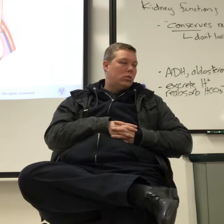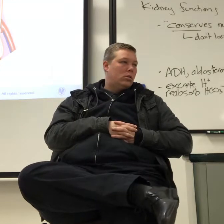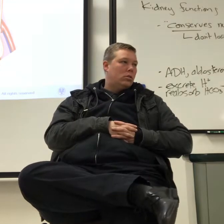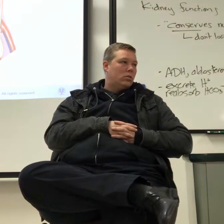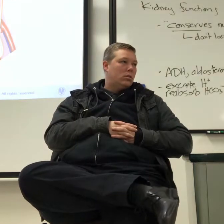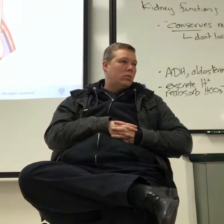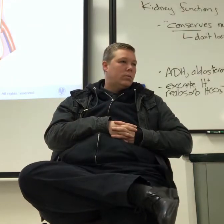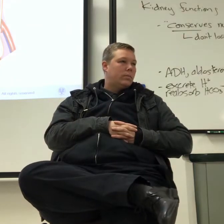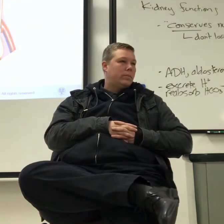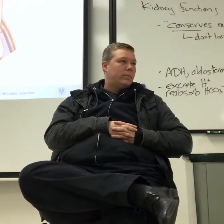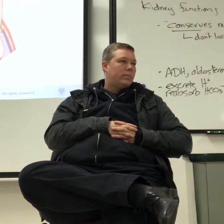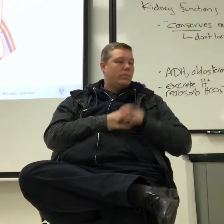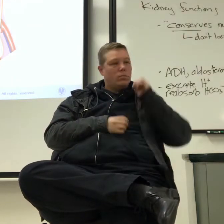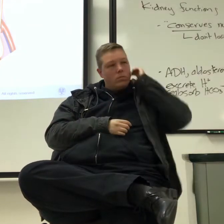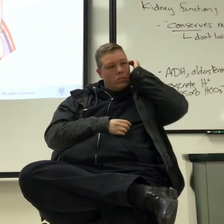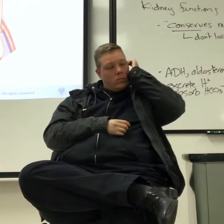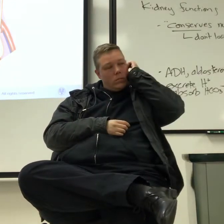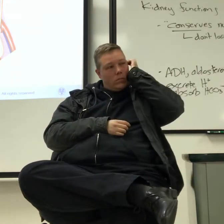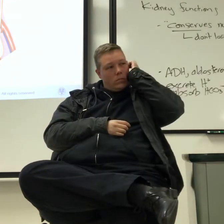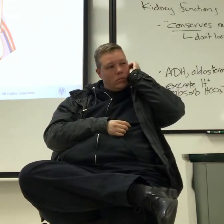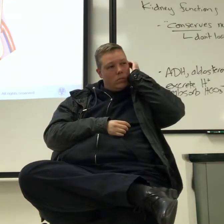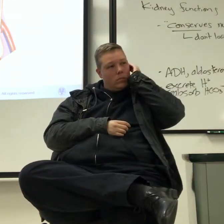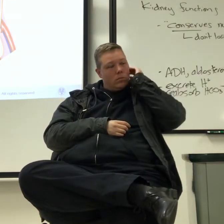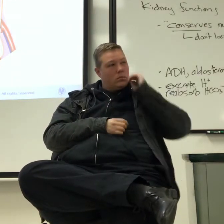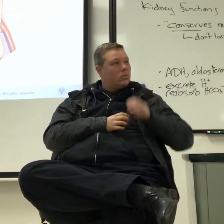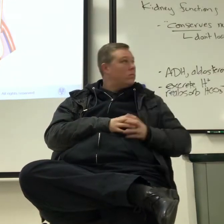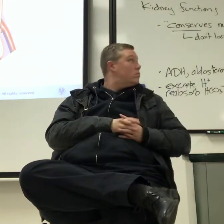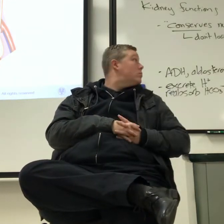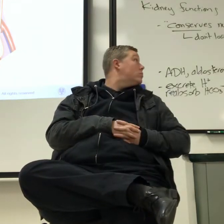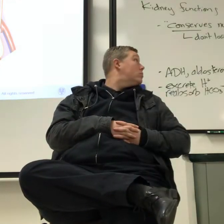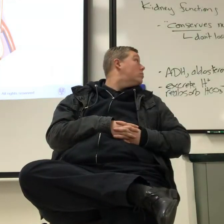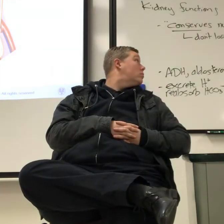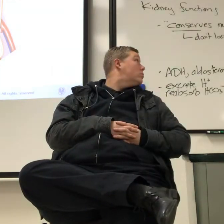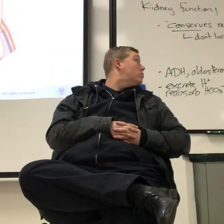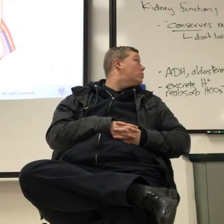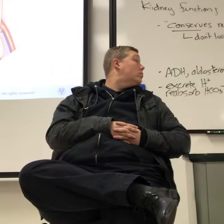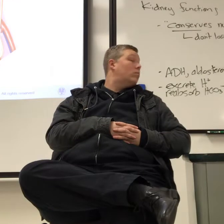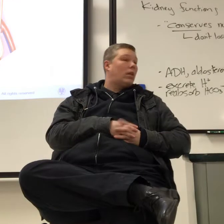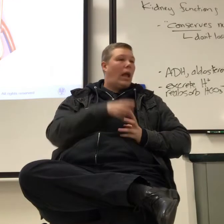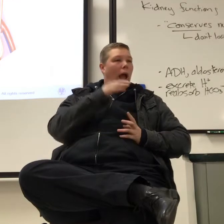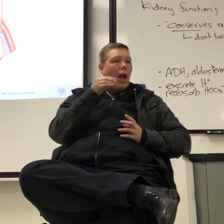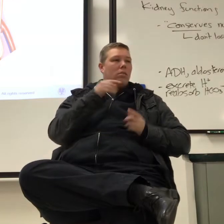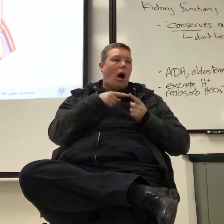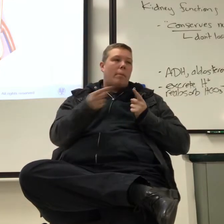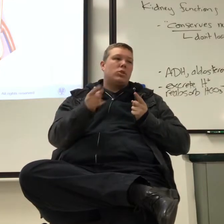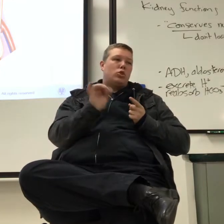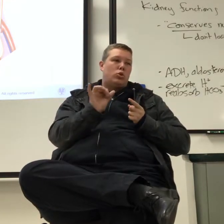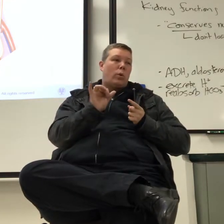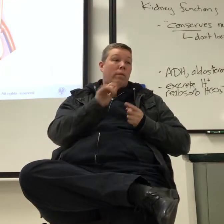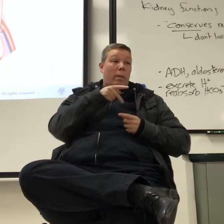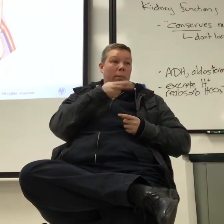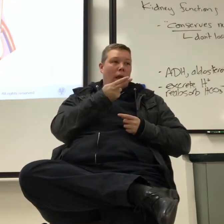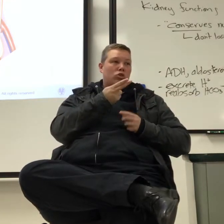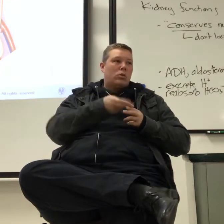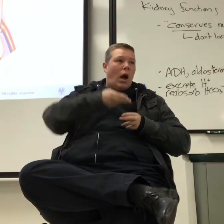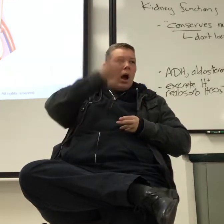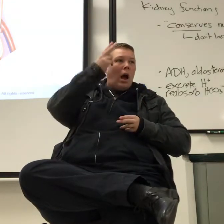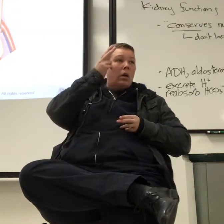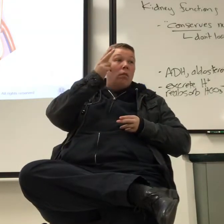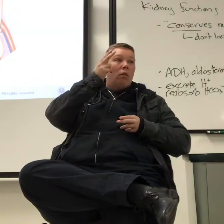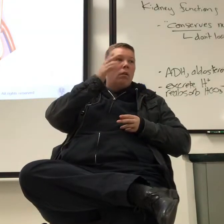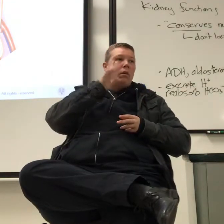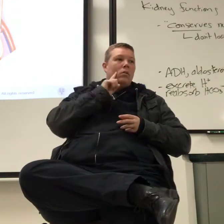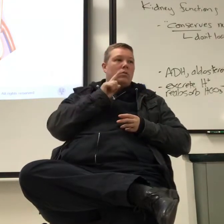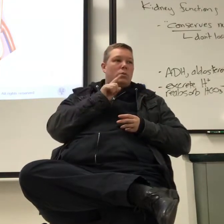Compensate for acidosis. And the reverse is true. If pH is getting too high, you could lower